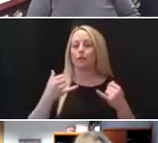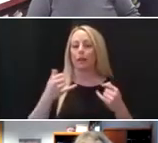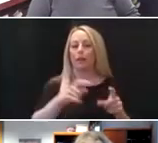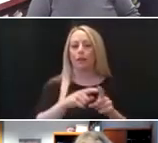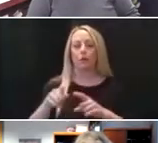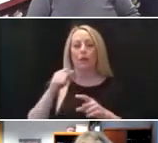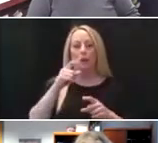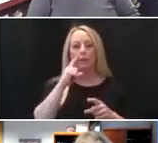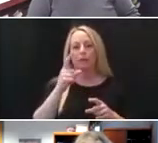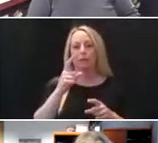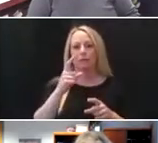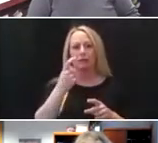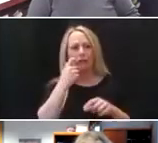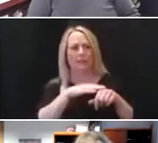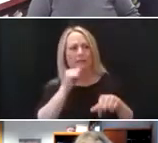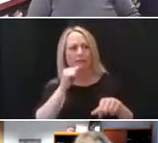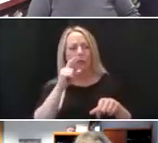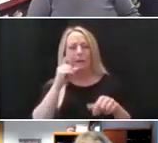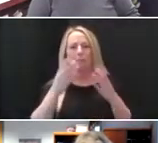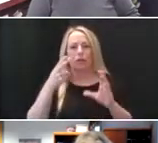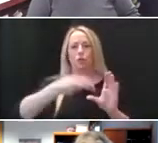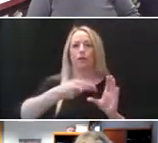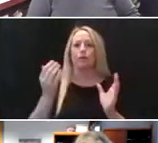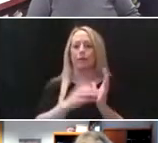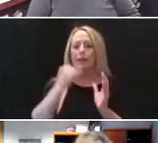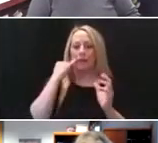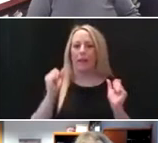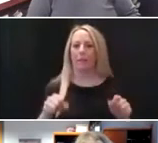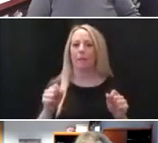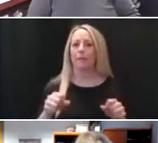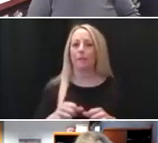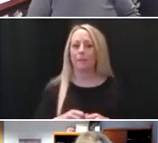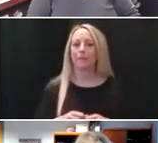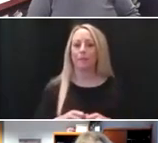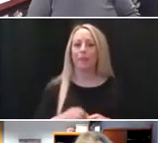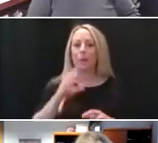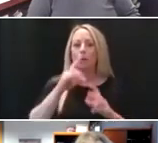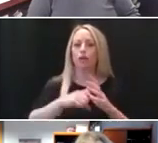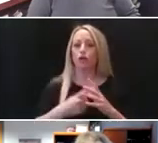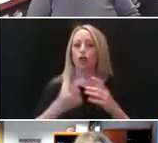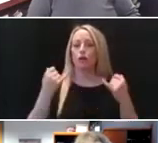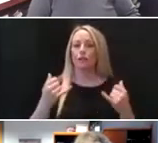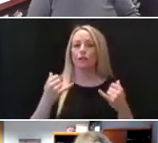away just a little bit earlier, so he may join us if we're able. We're going to start today with our